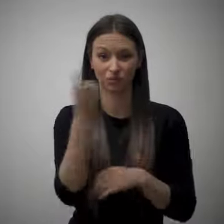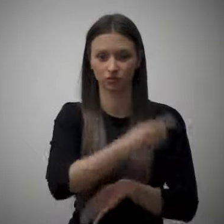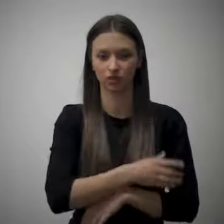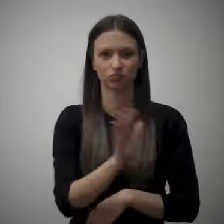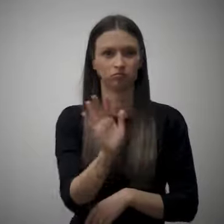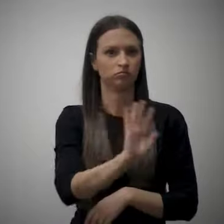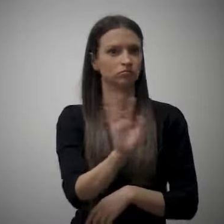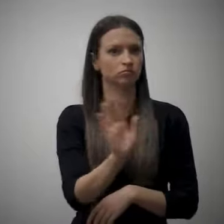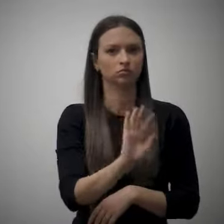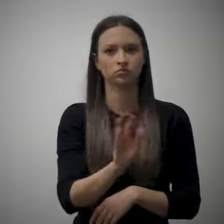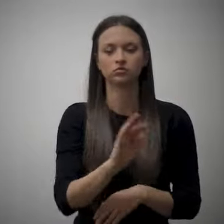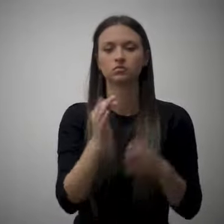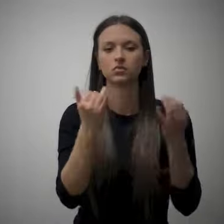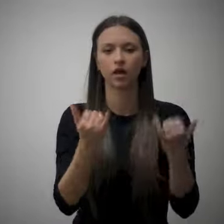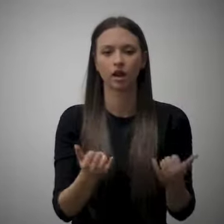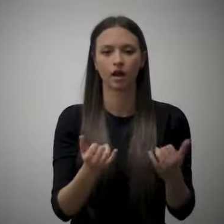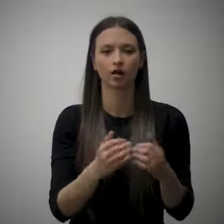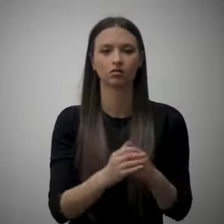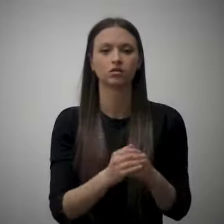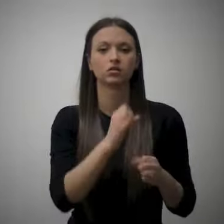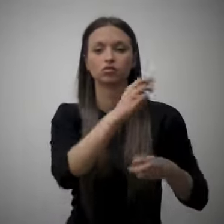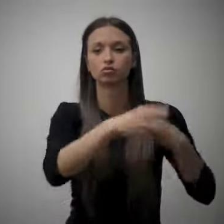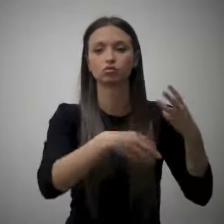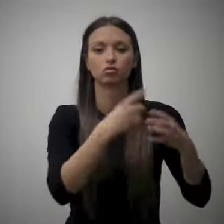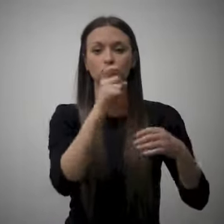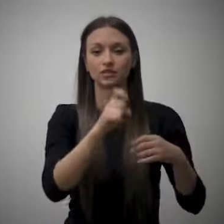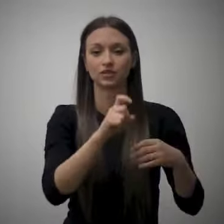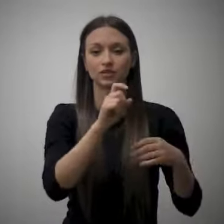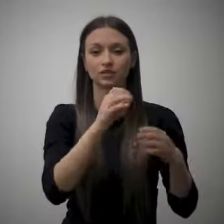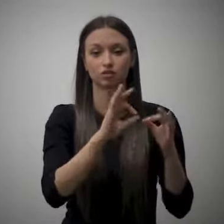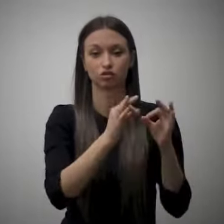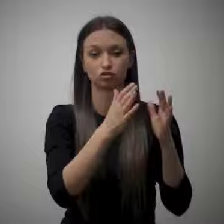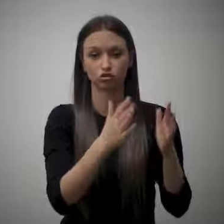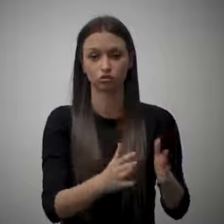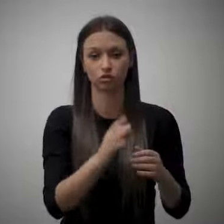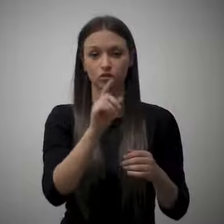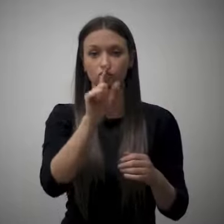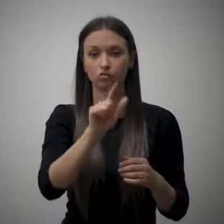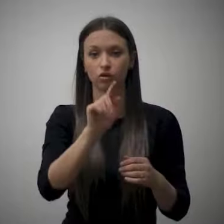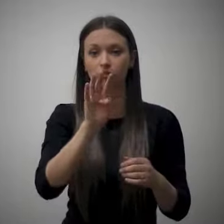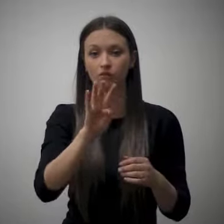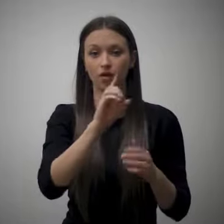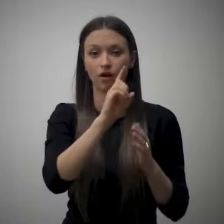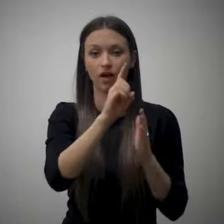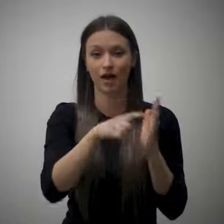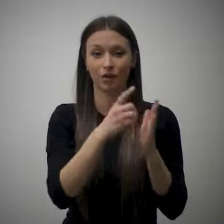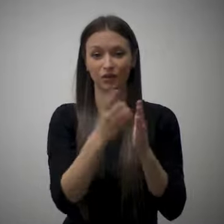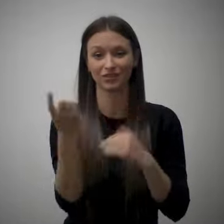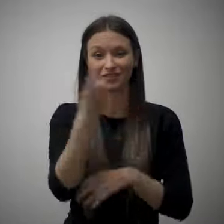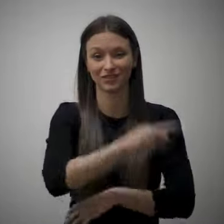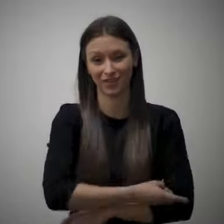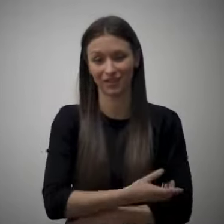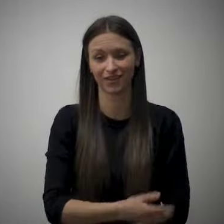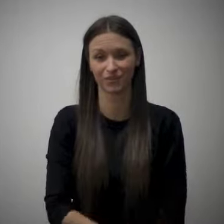8-hour day, as global access has accelerated the need for interpreting to a